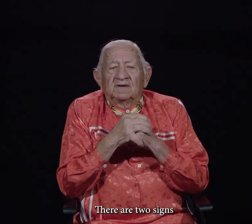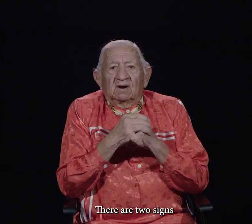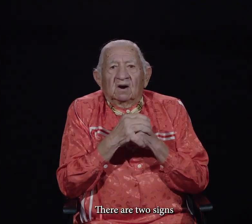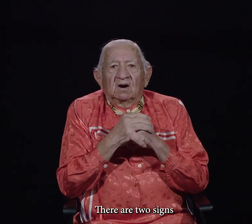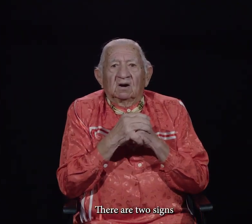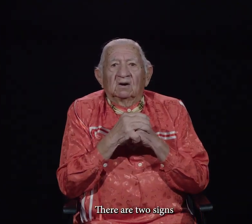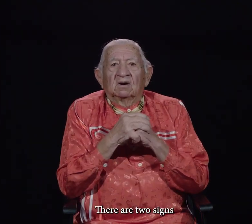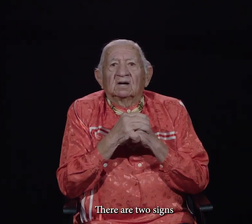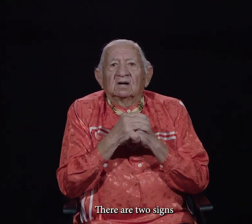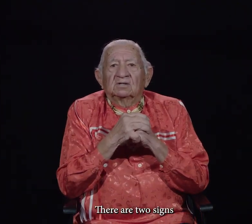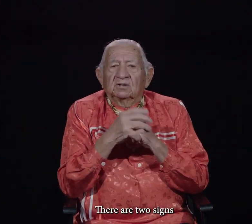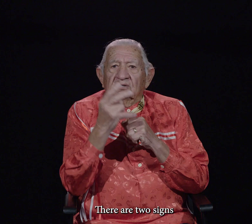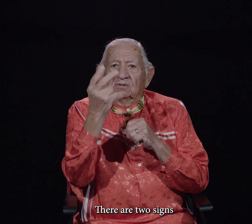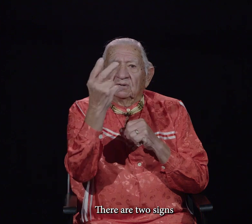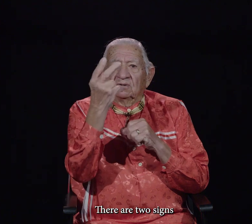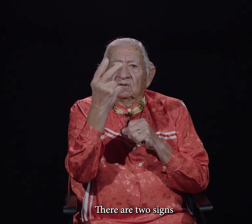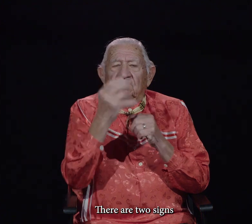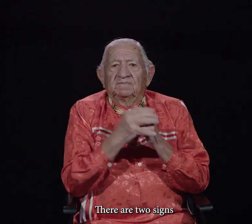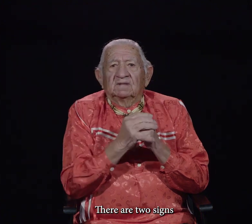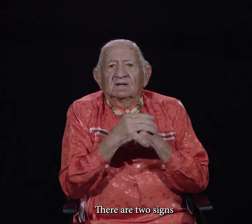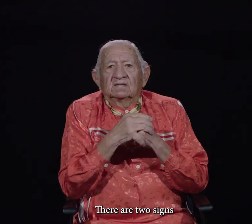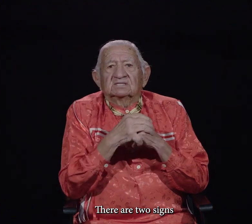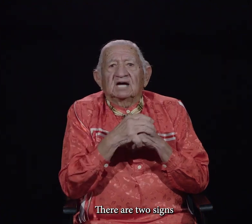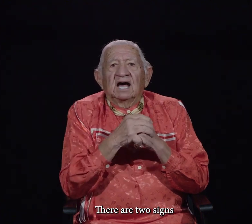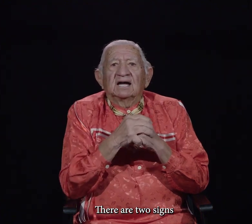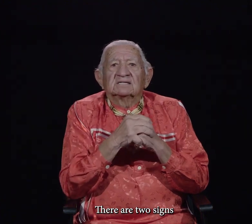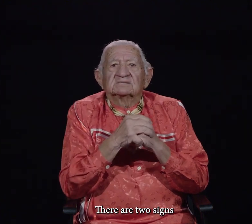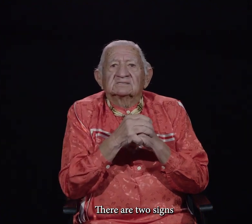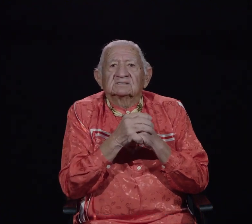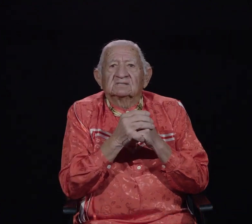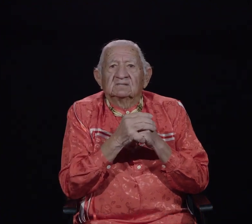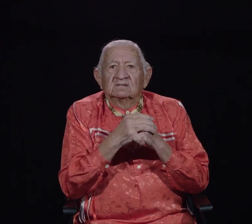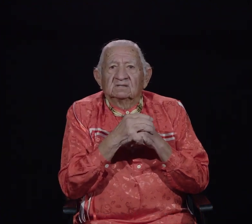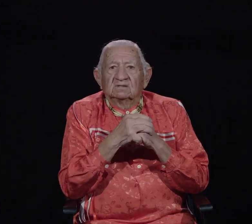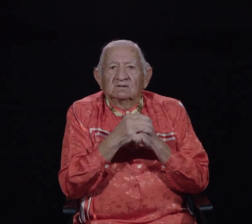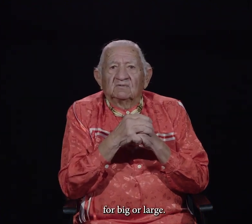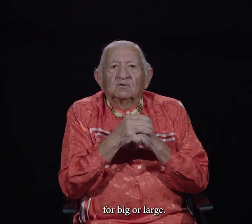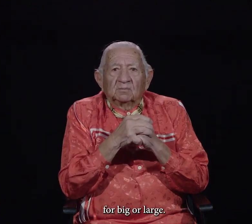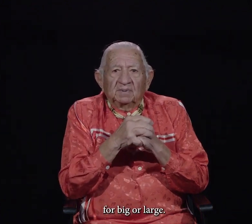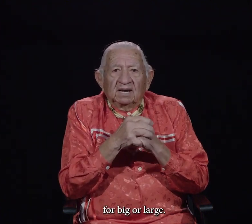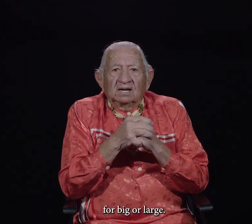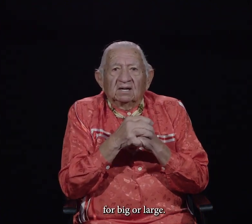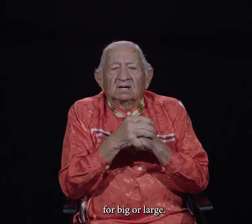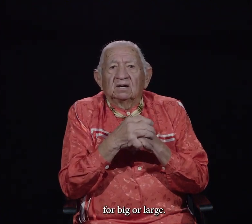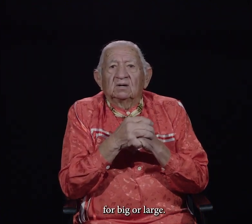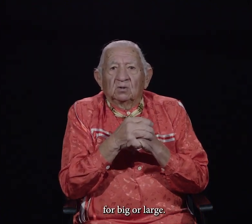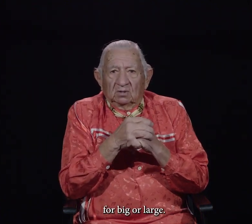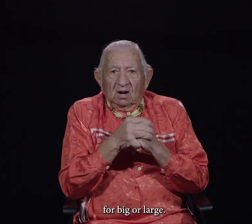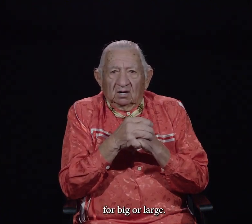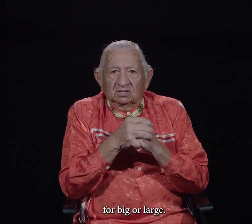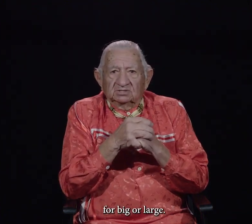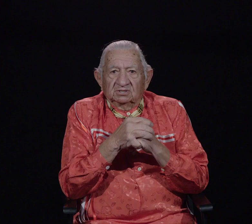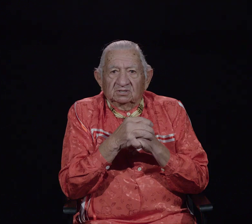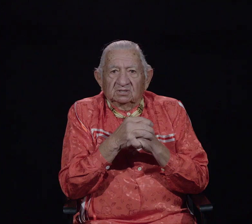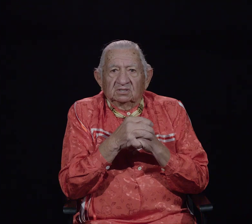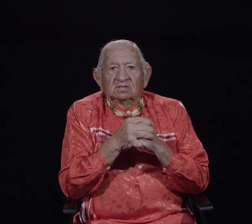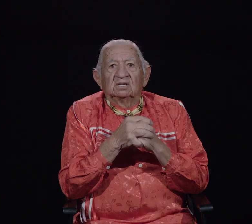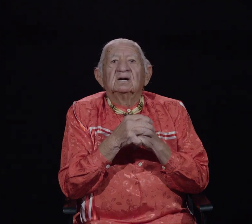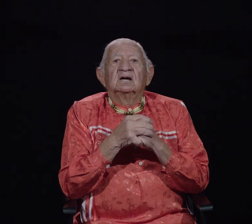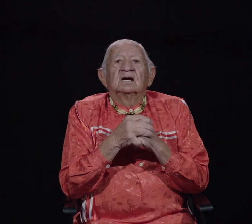There are two signs for big or large.